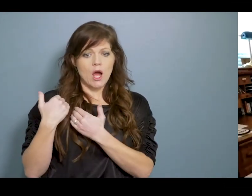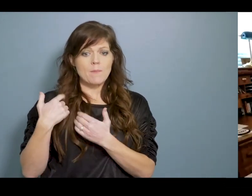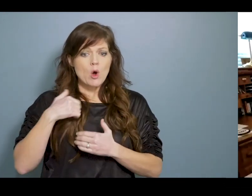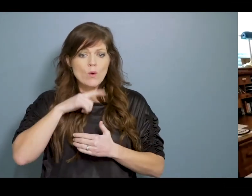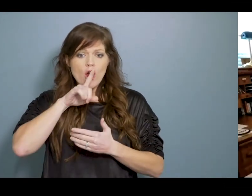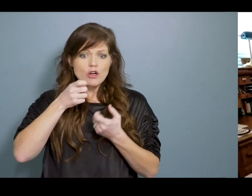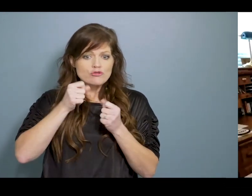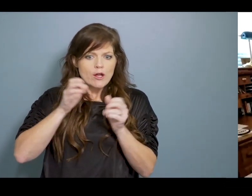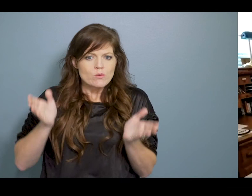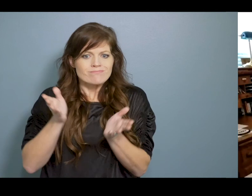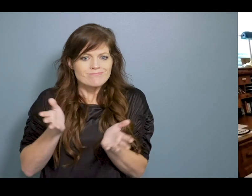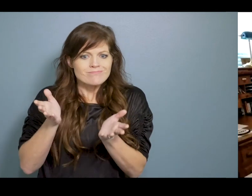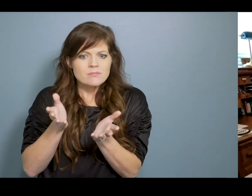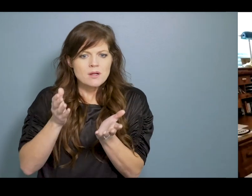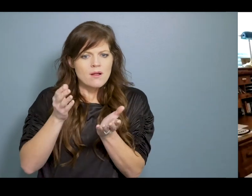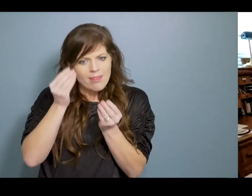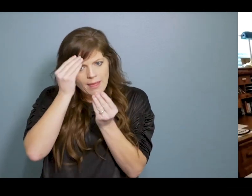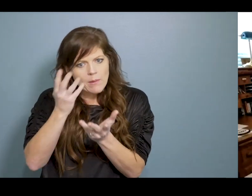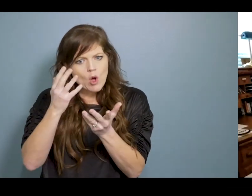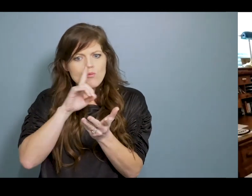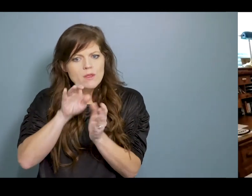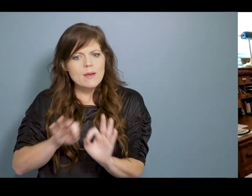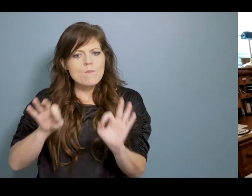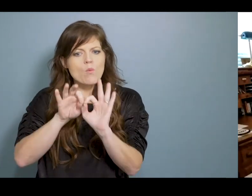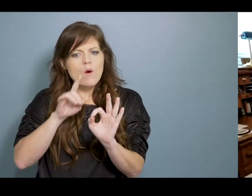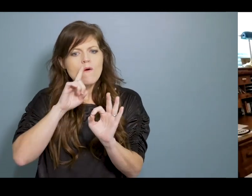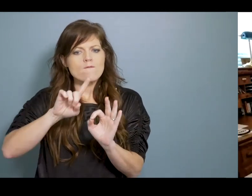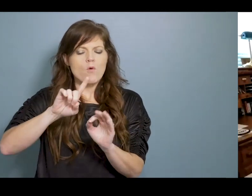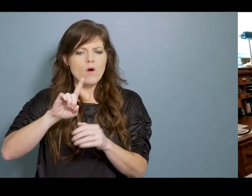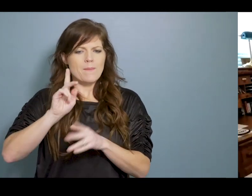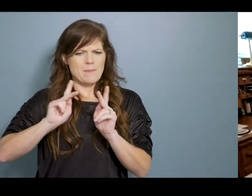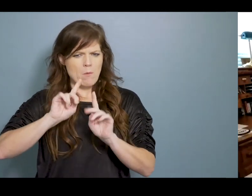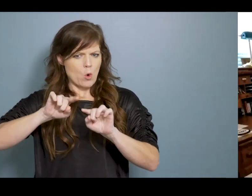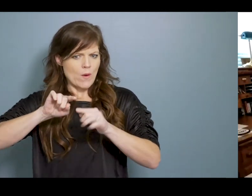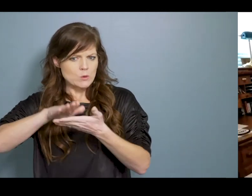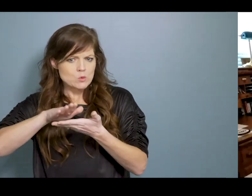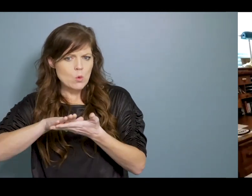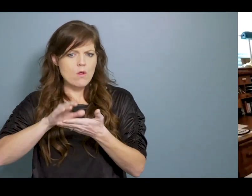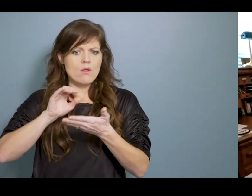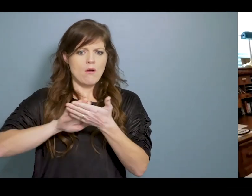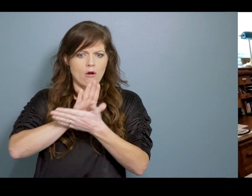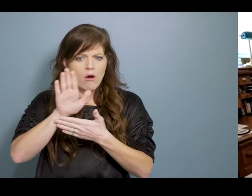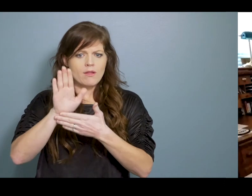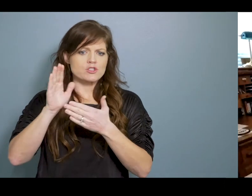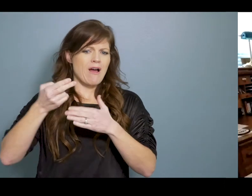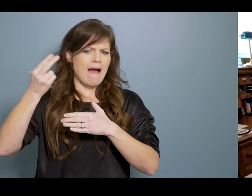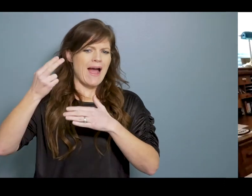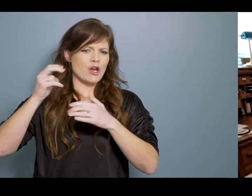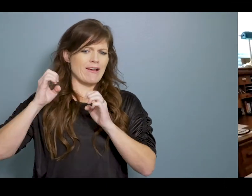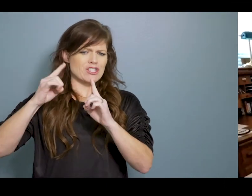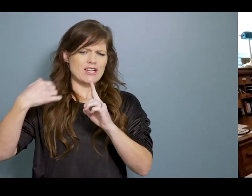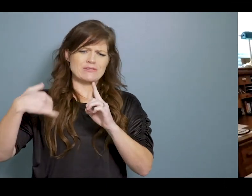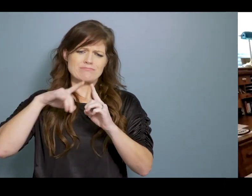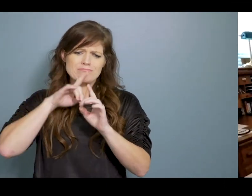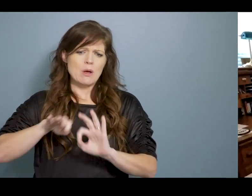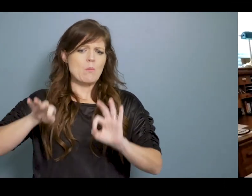and moved up on that advisory committee. Hopefully when we meet next week, I'll have some kind of answer on that. Ryan, you're absolutely right. They've kind